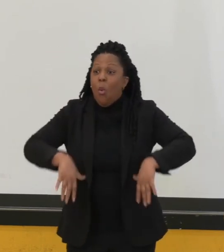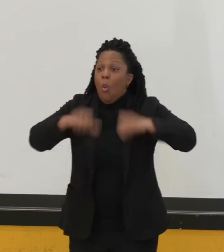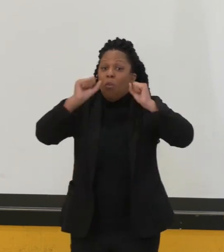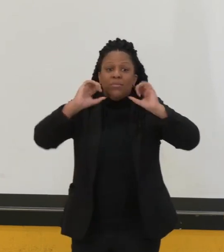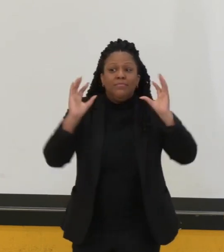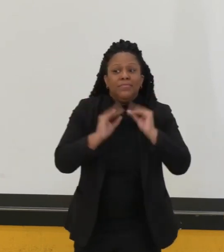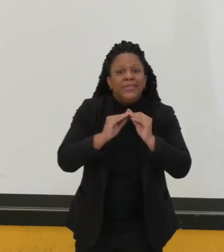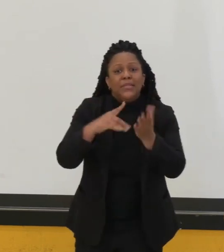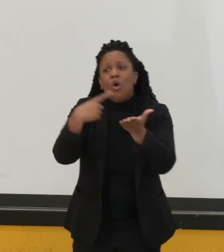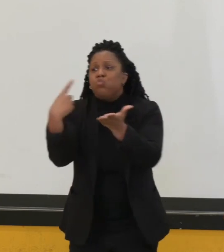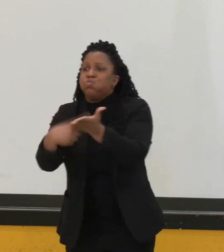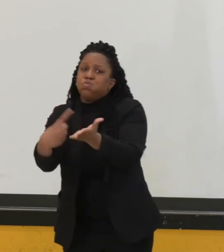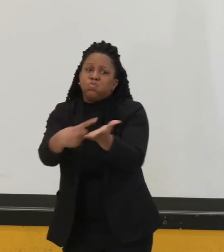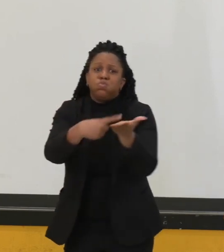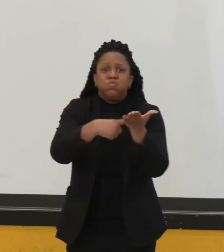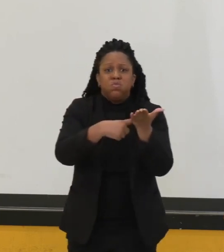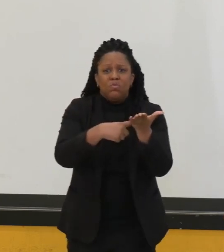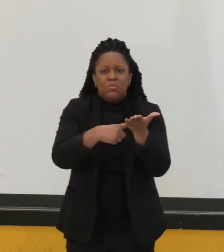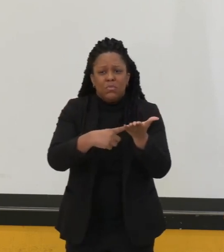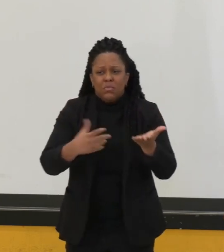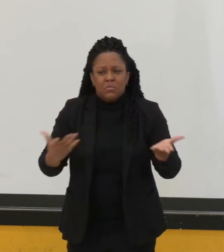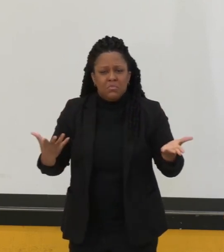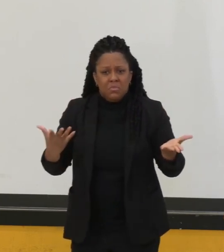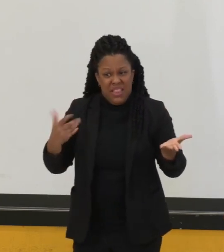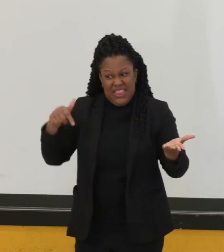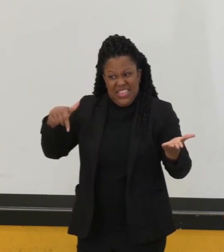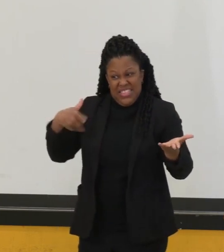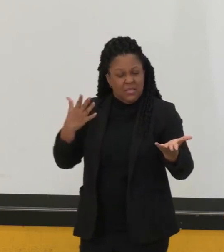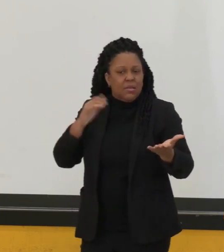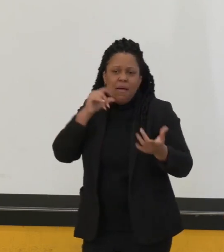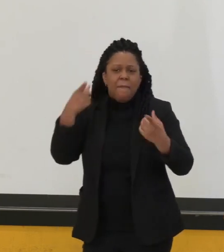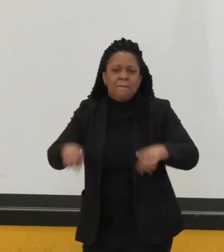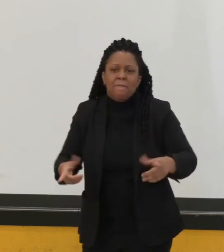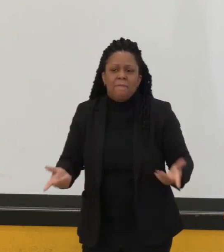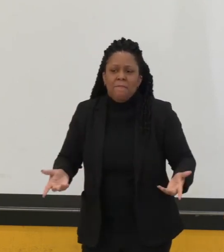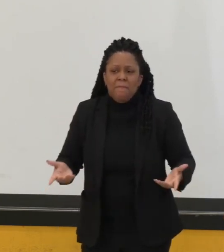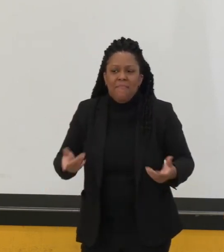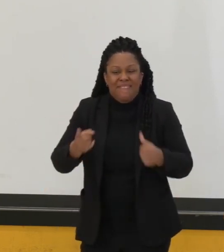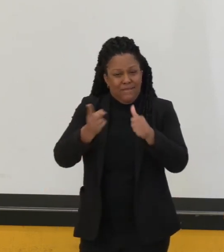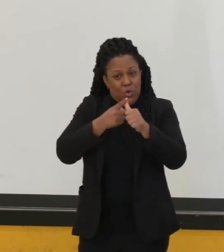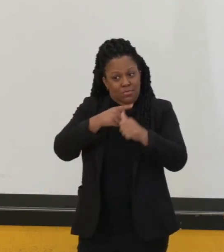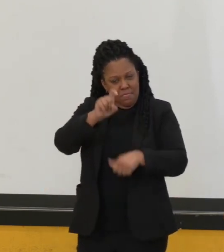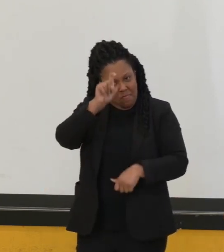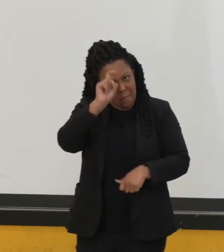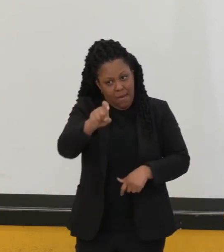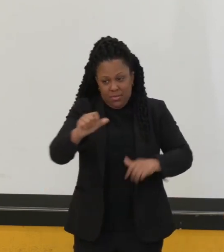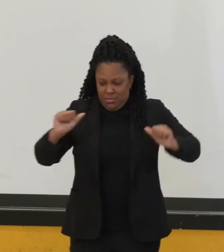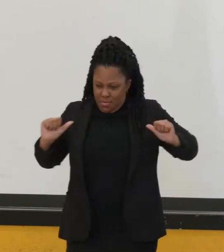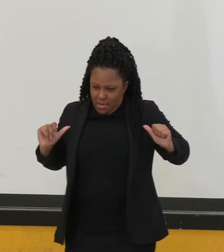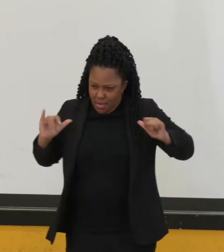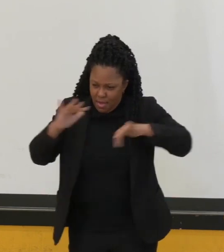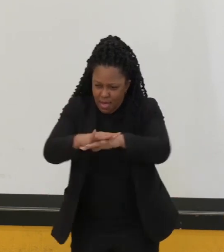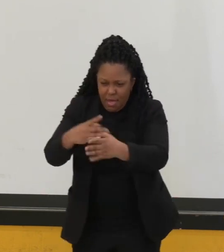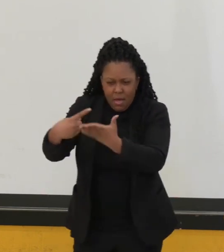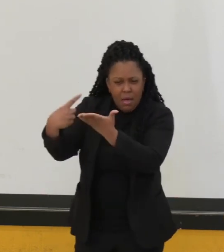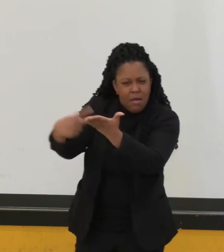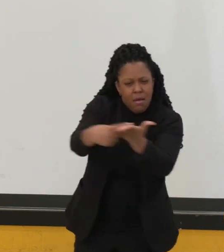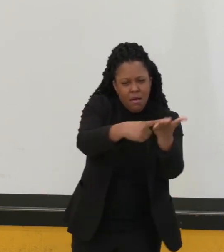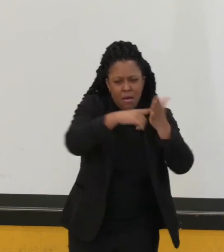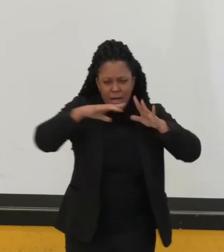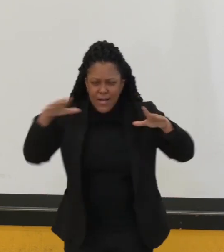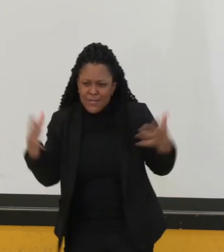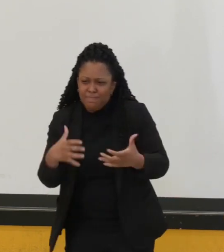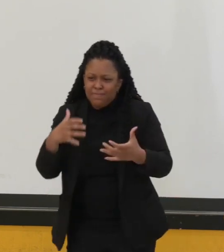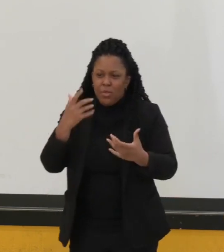at least get ourselves into an uncomfortable position and do what this democracy is supposed to do and debate the hard things. So